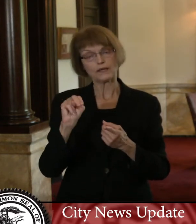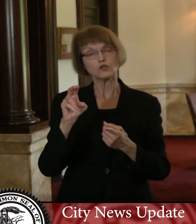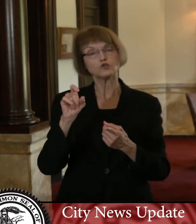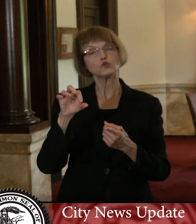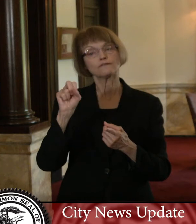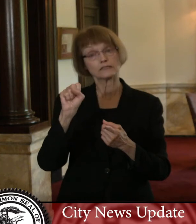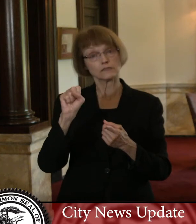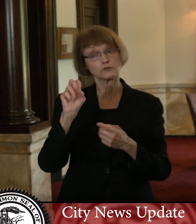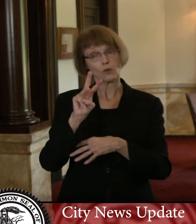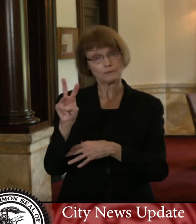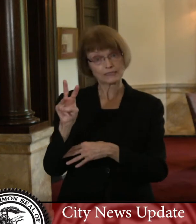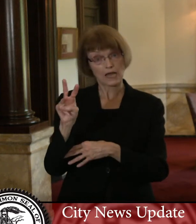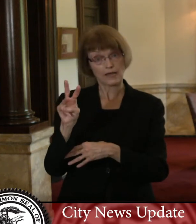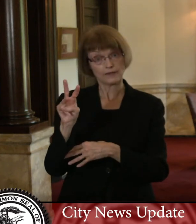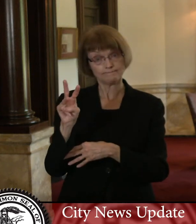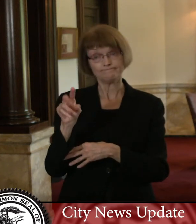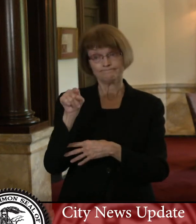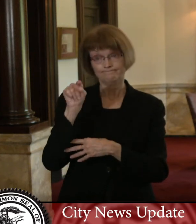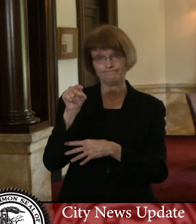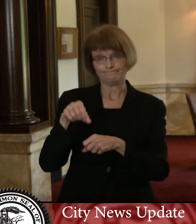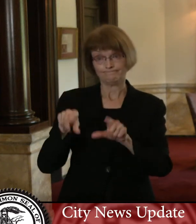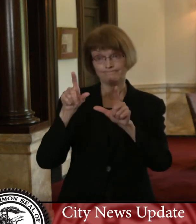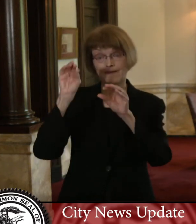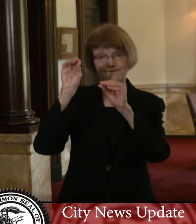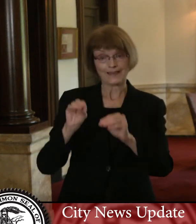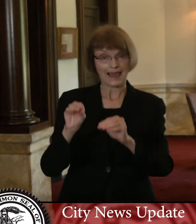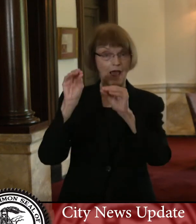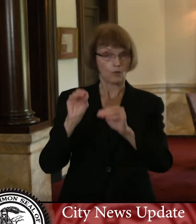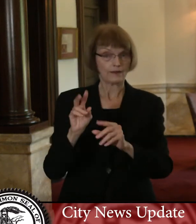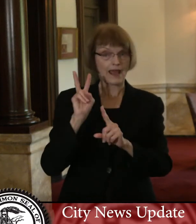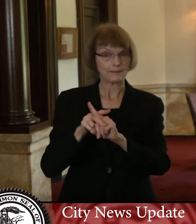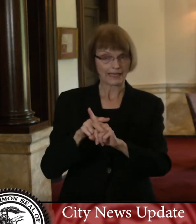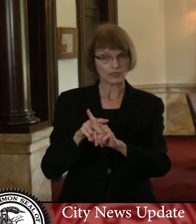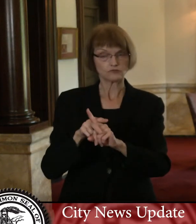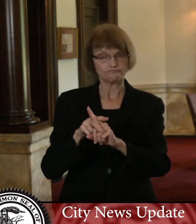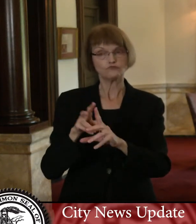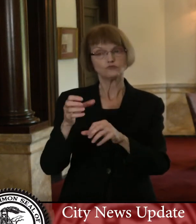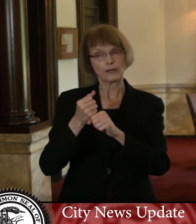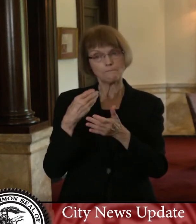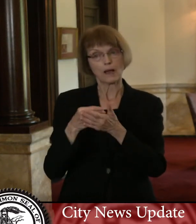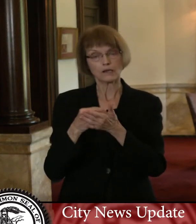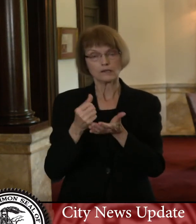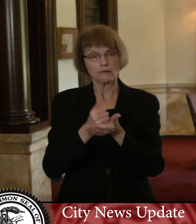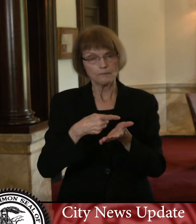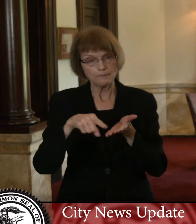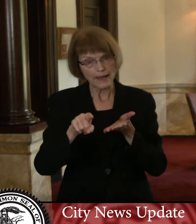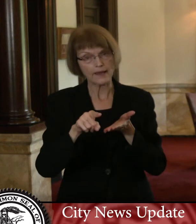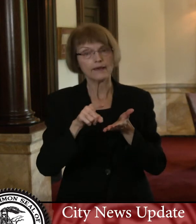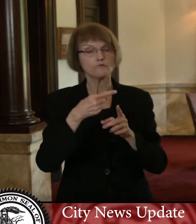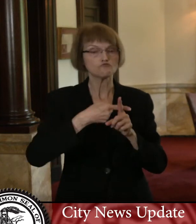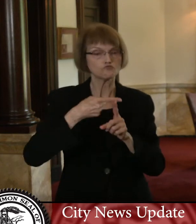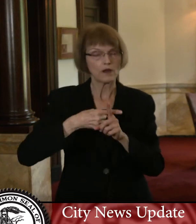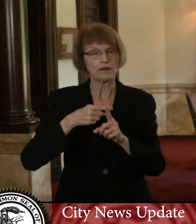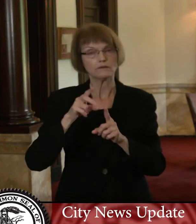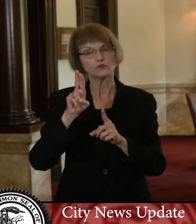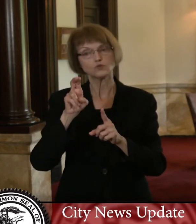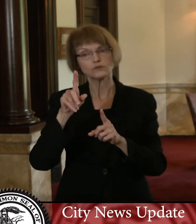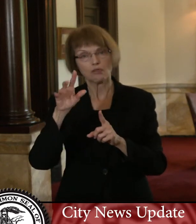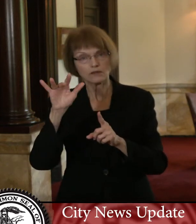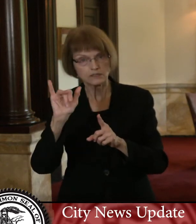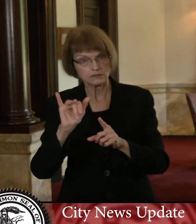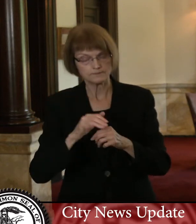the application for rent and utility assistance. Jumping back to